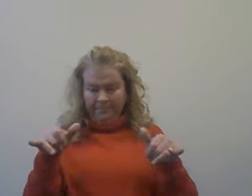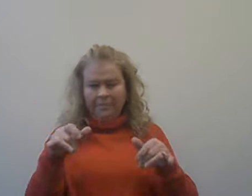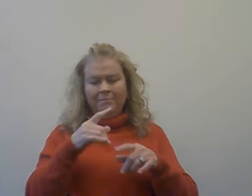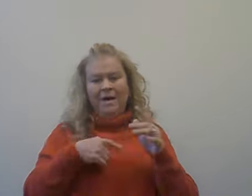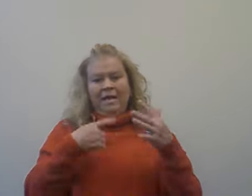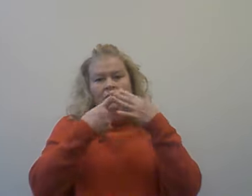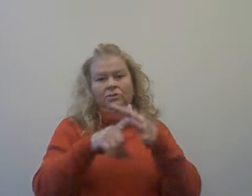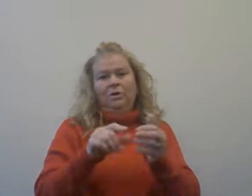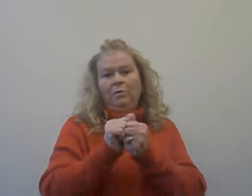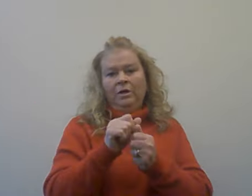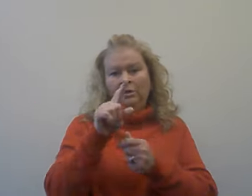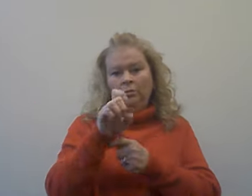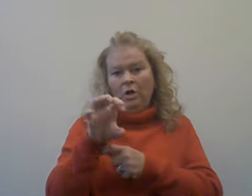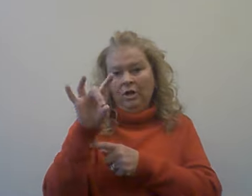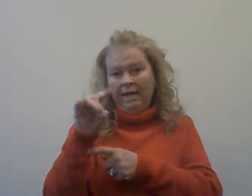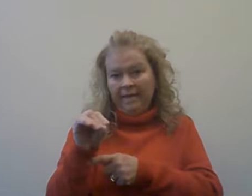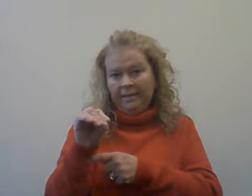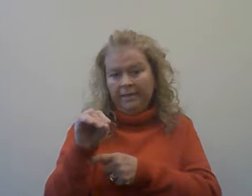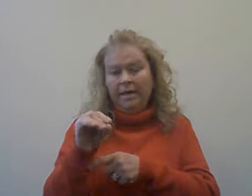220, or sometimes I'll just start and stop with